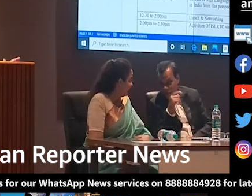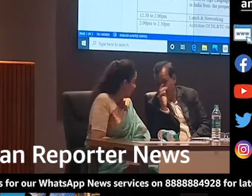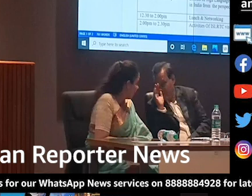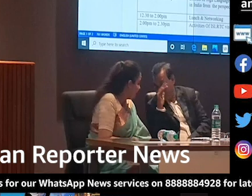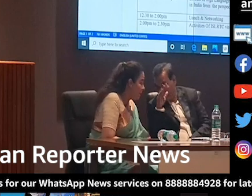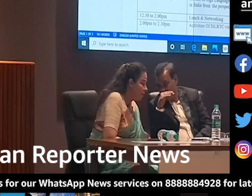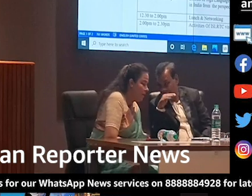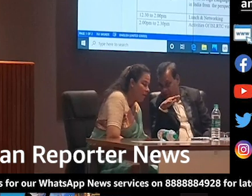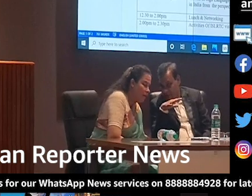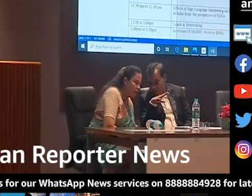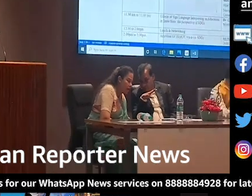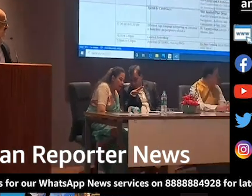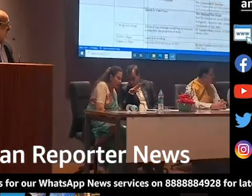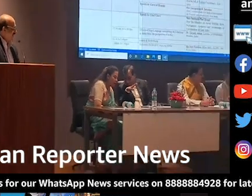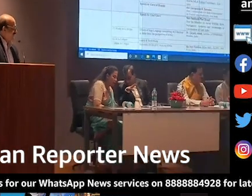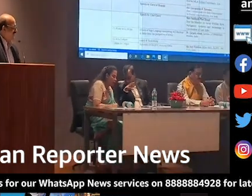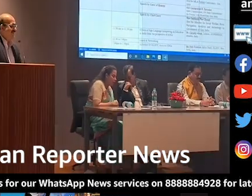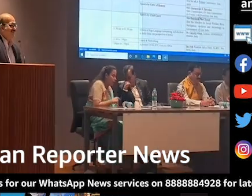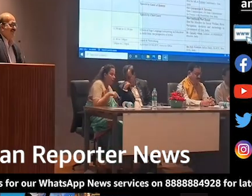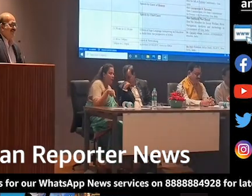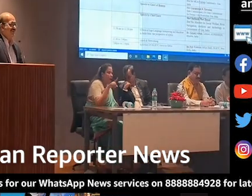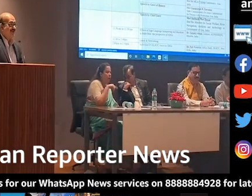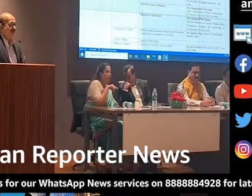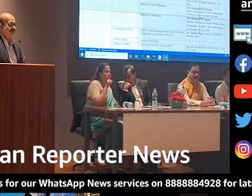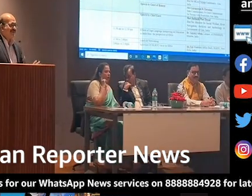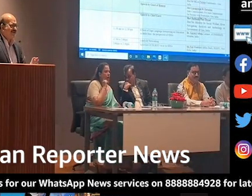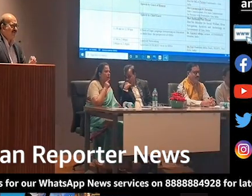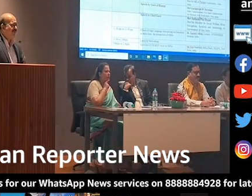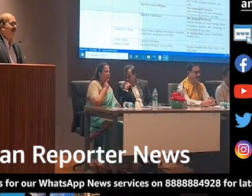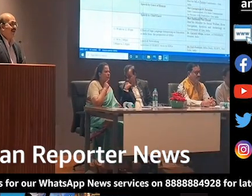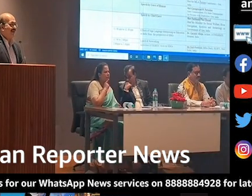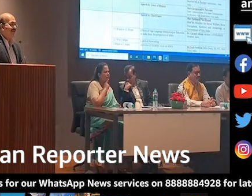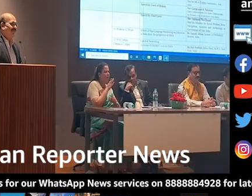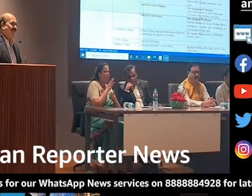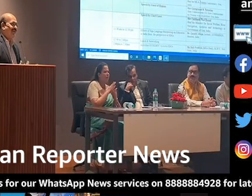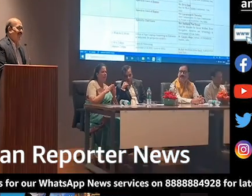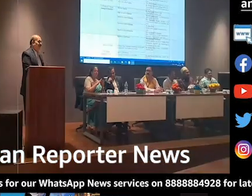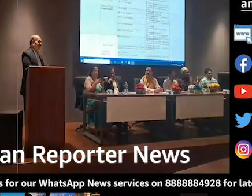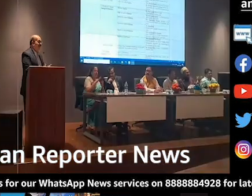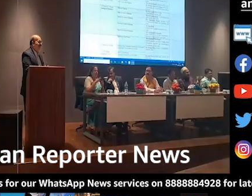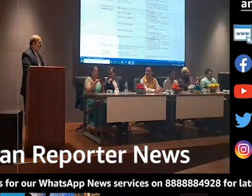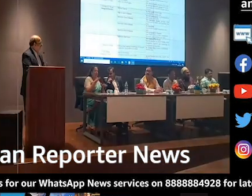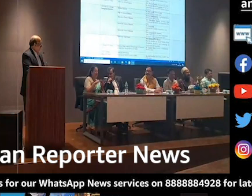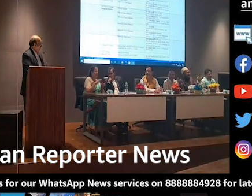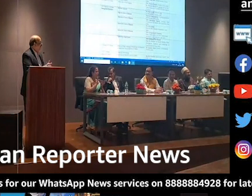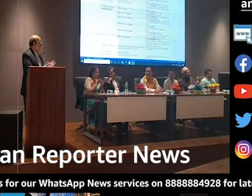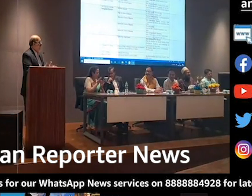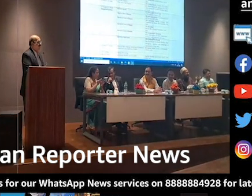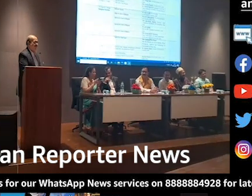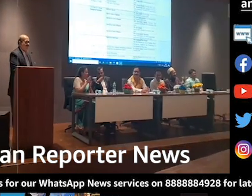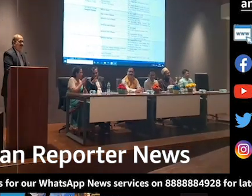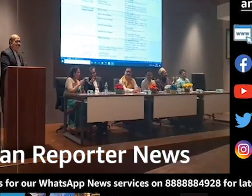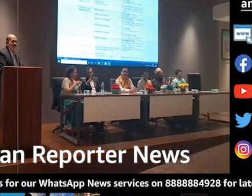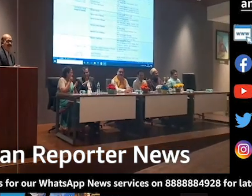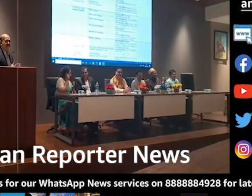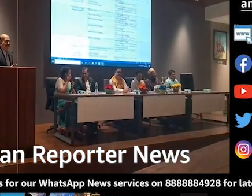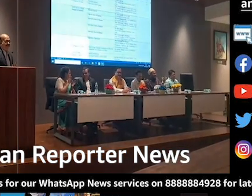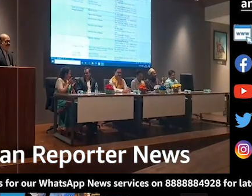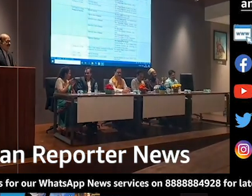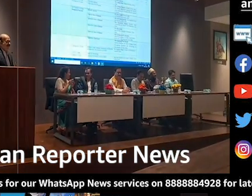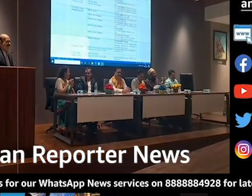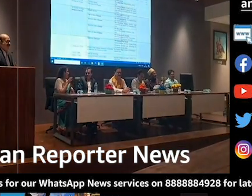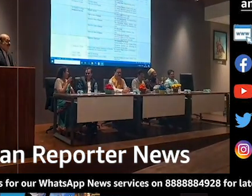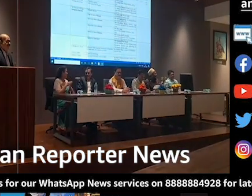He's doing his research also. I'm happy that he has come, and he has given a beautiful analogy of a cycle wheel or other wheel for any